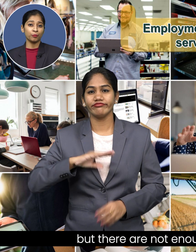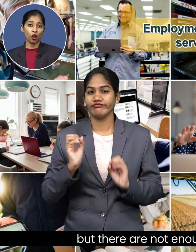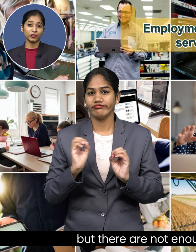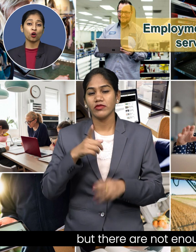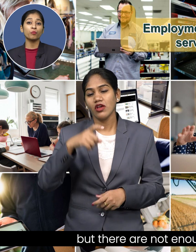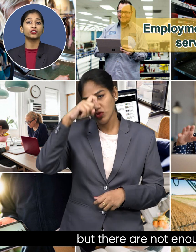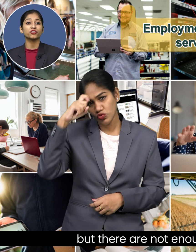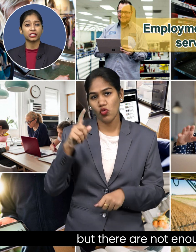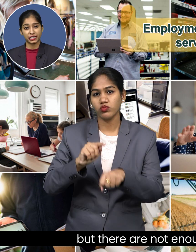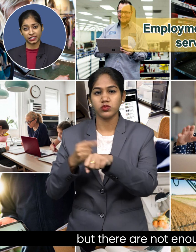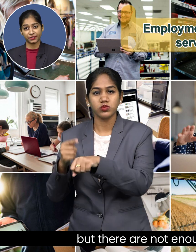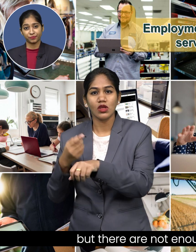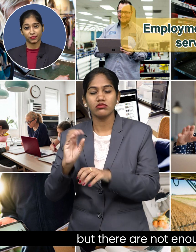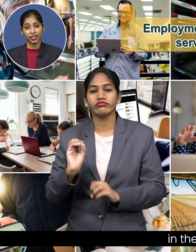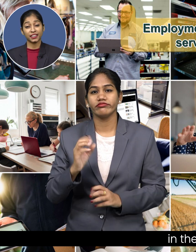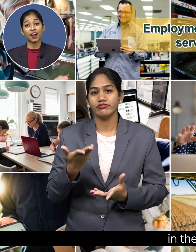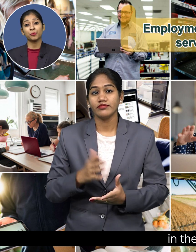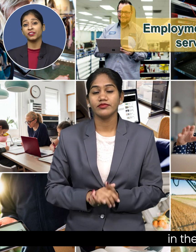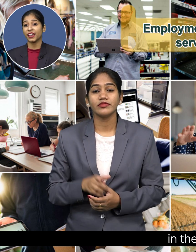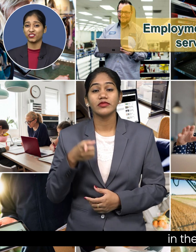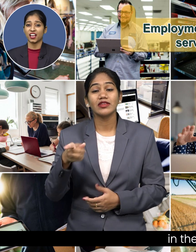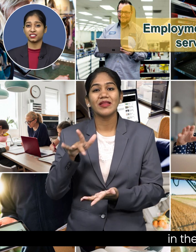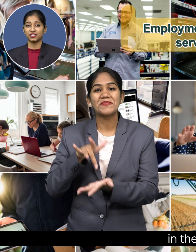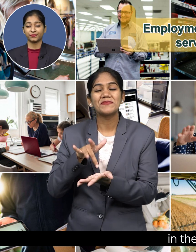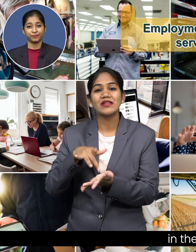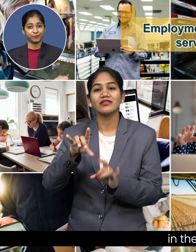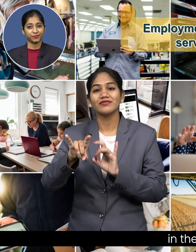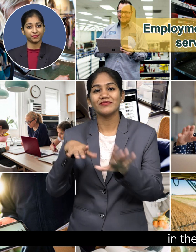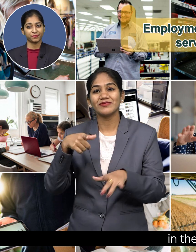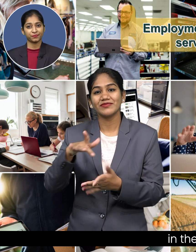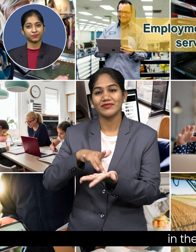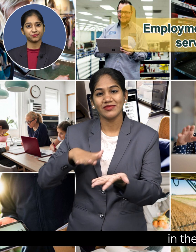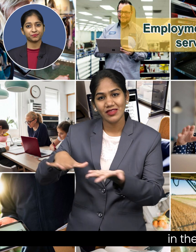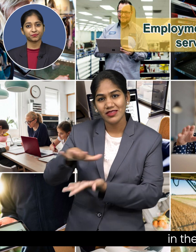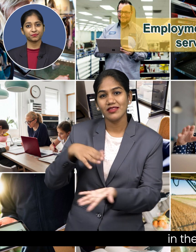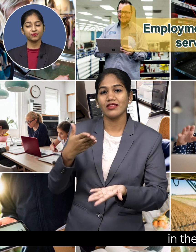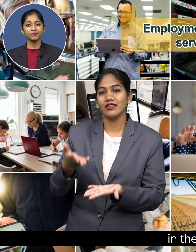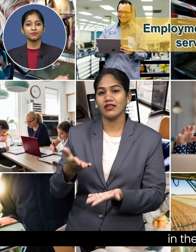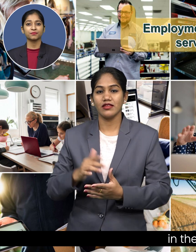enough employment opportunities in the urban areas.